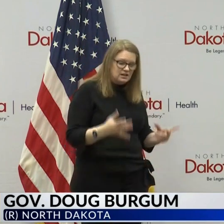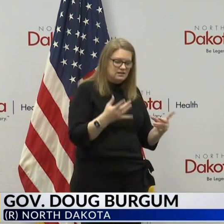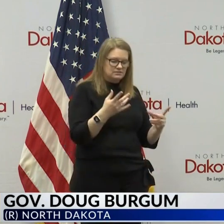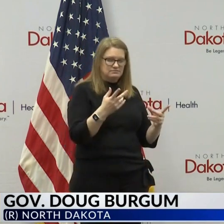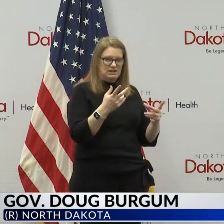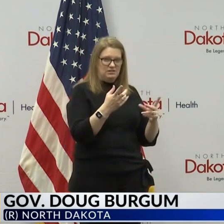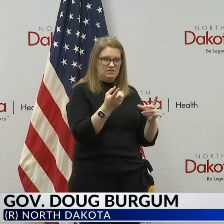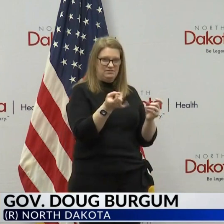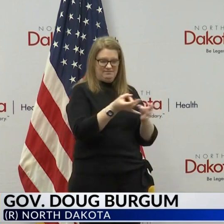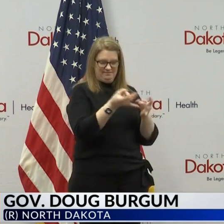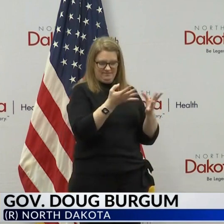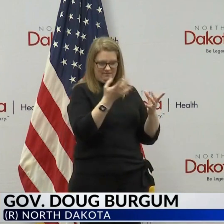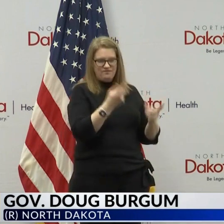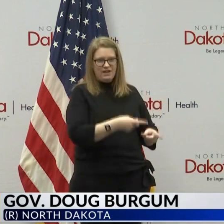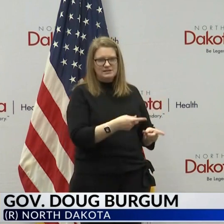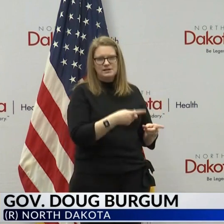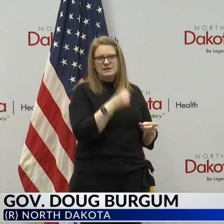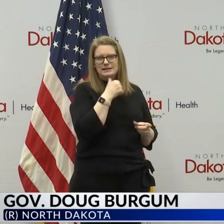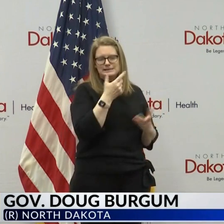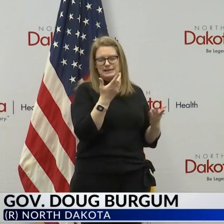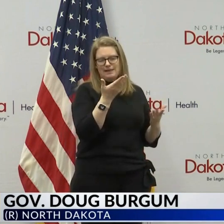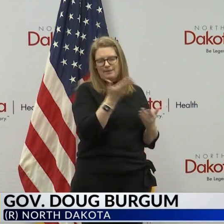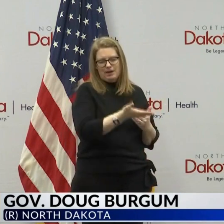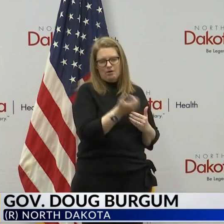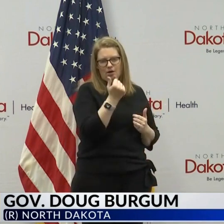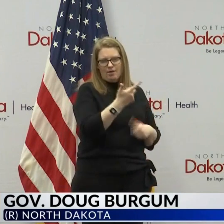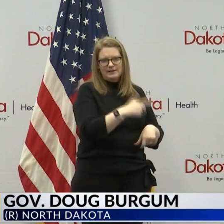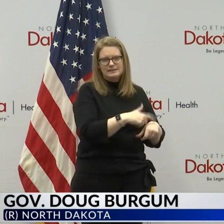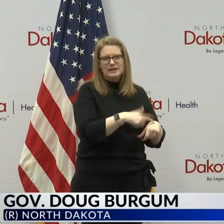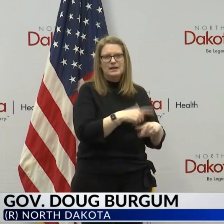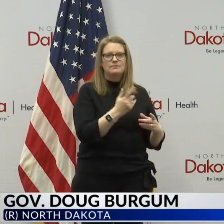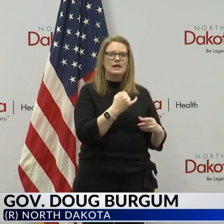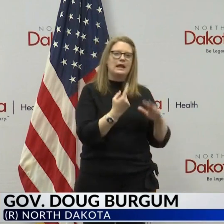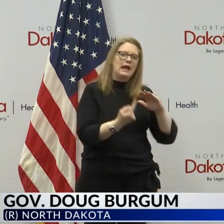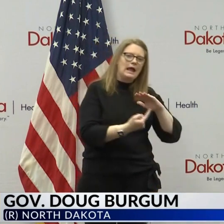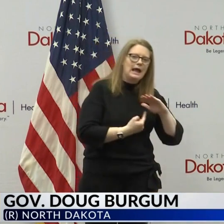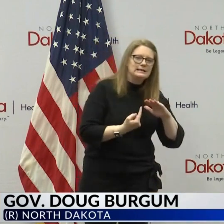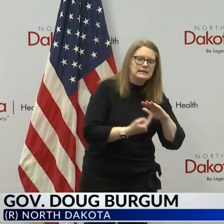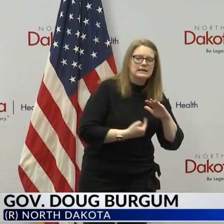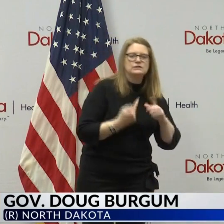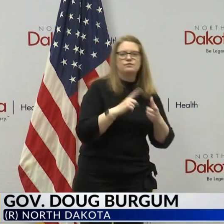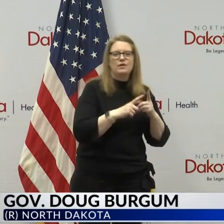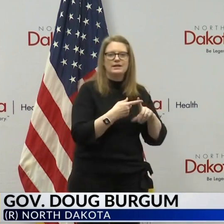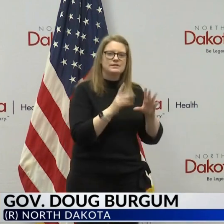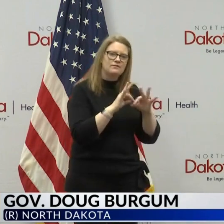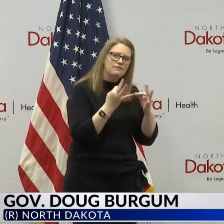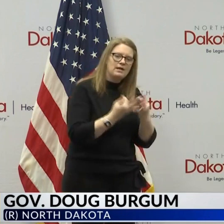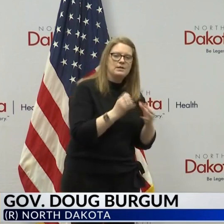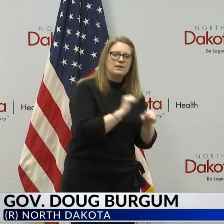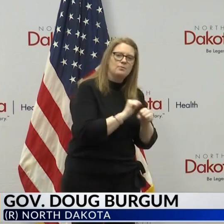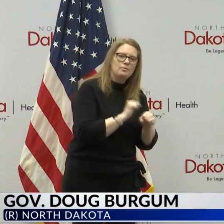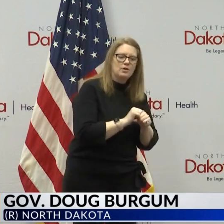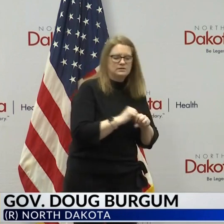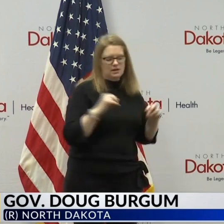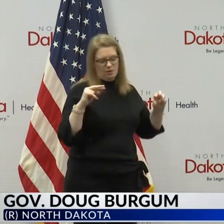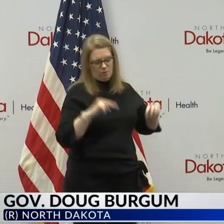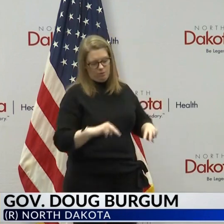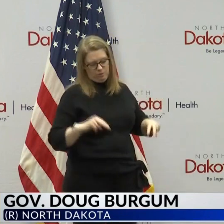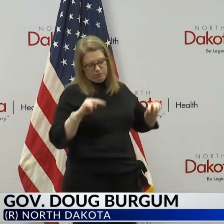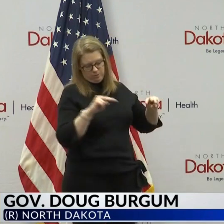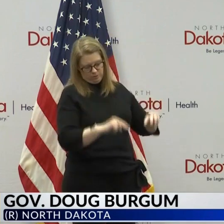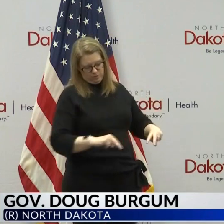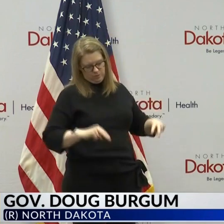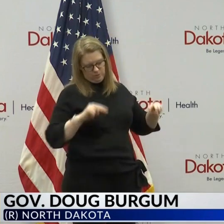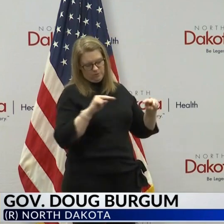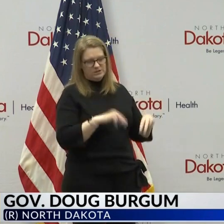not present in every abusive relationship, common tools include isolation from friends, family, employment, constant surveillance,